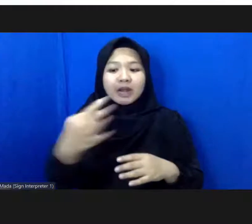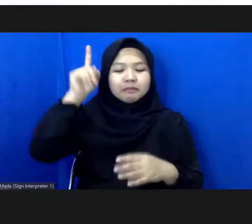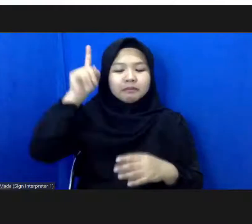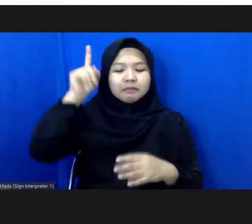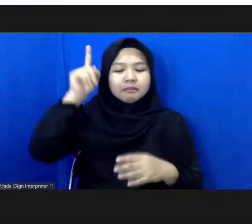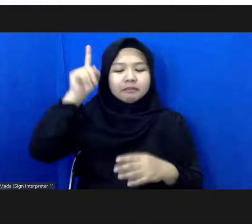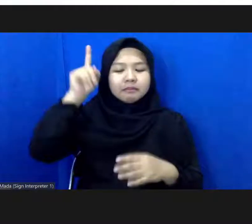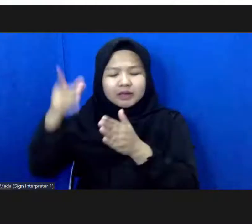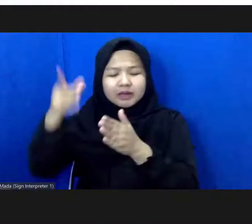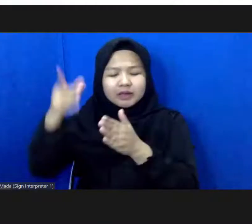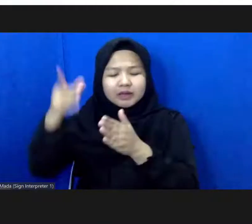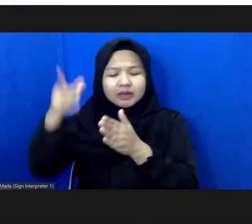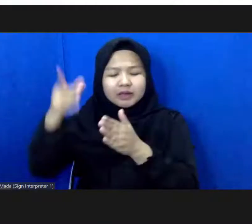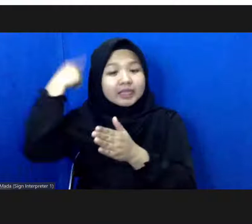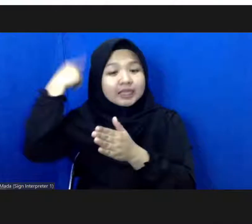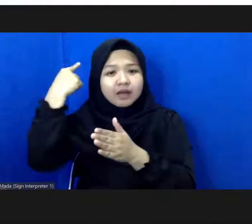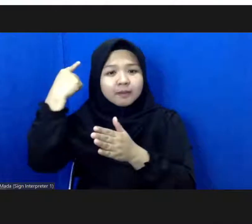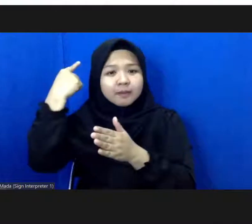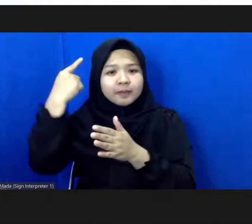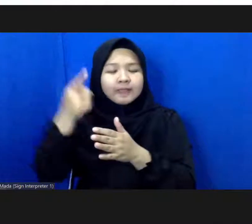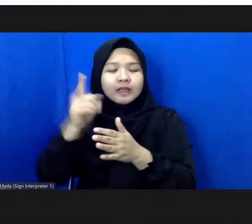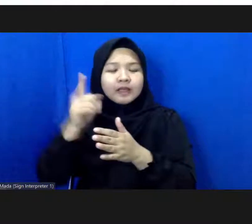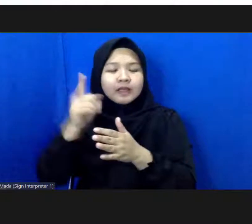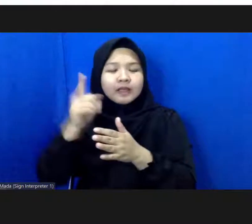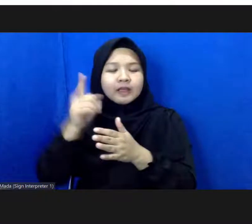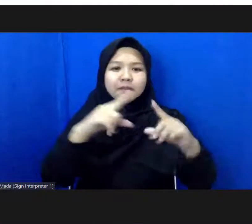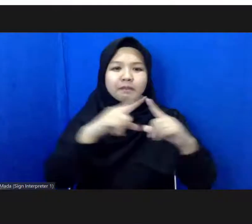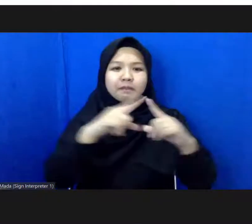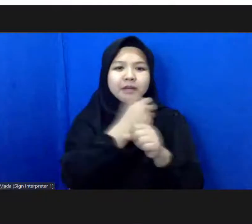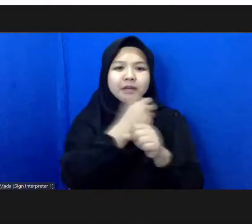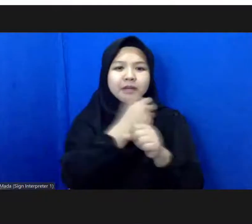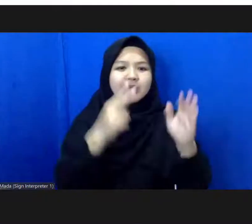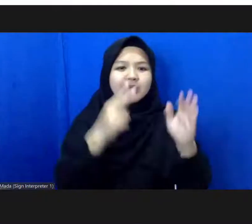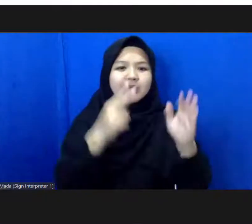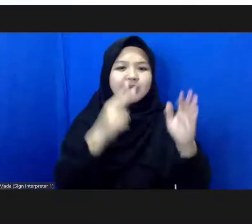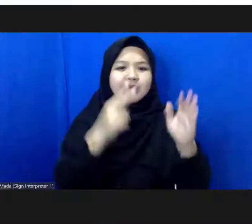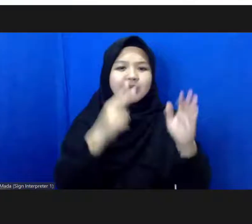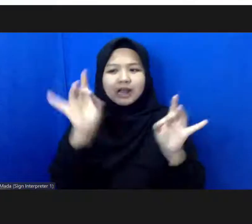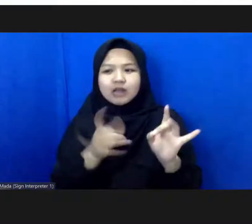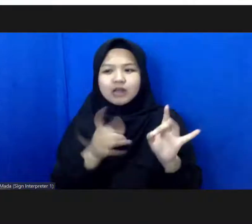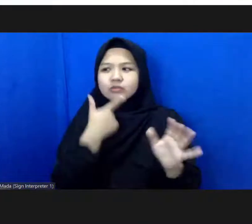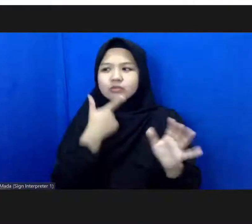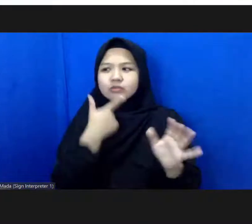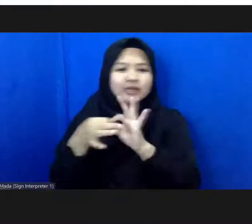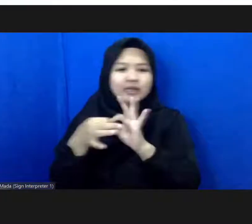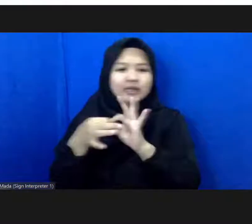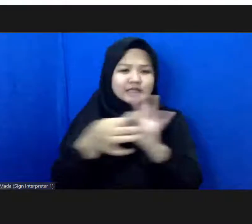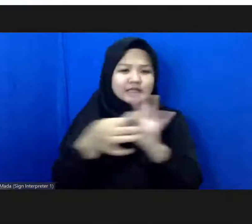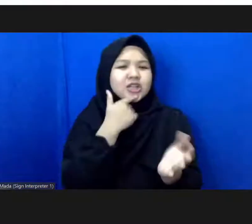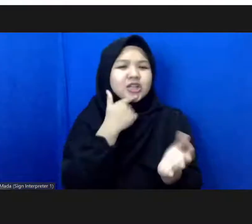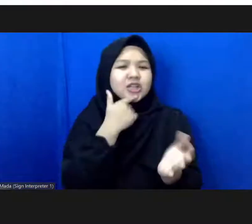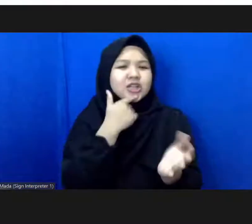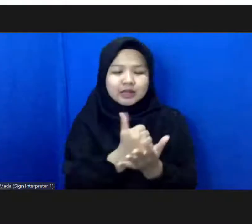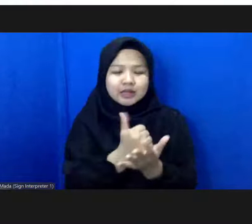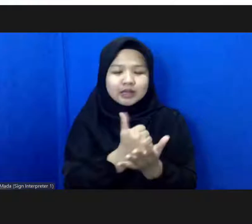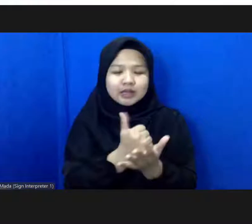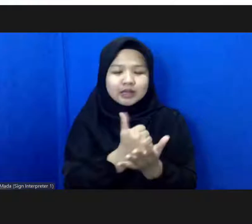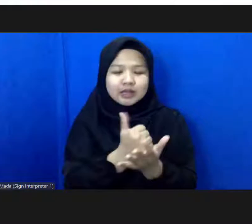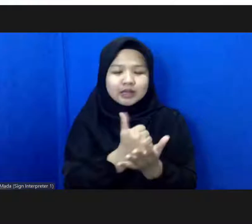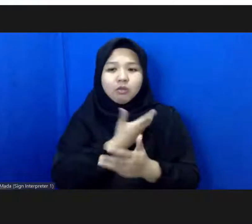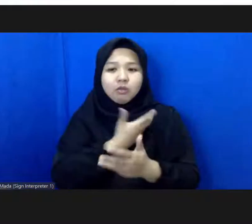as well as various agencies is very critical because if we have to sustain the good